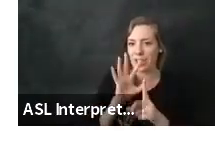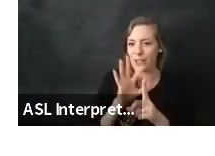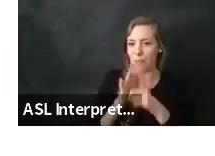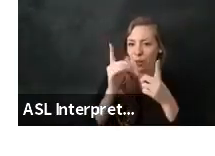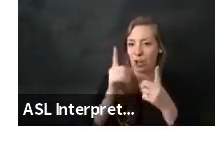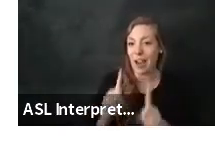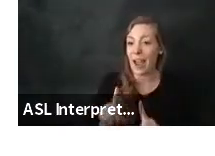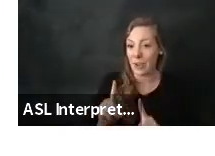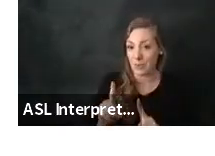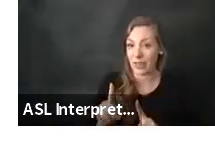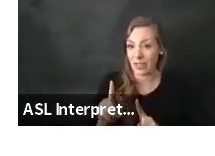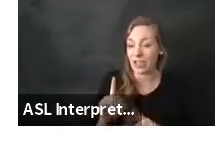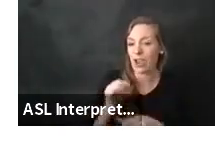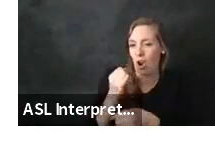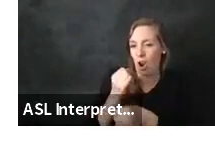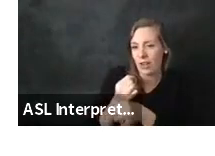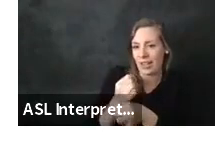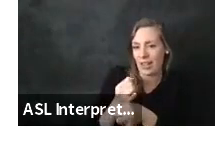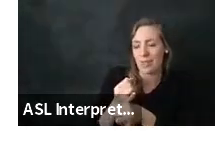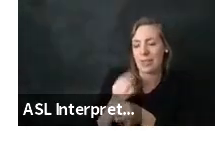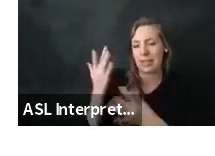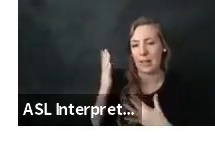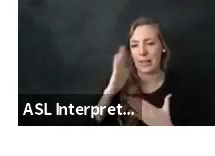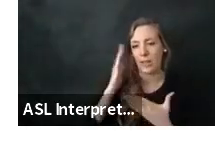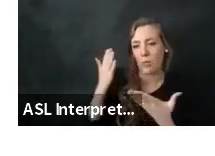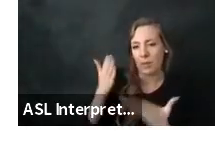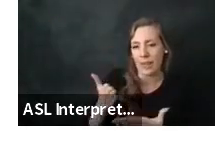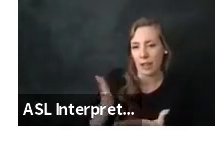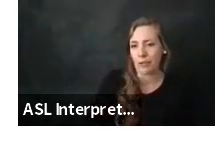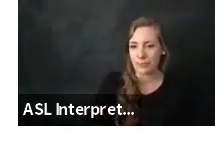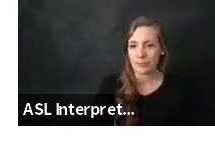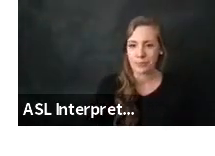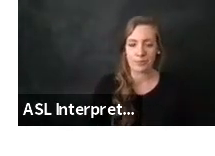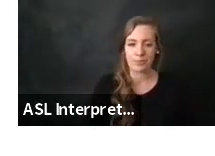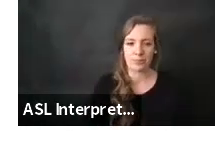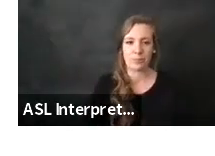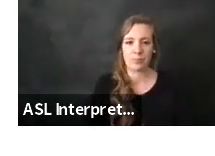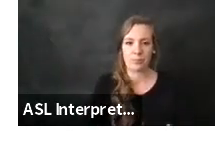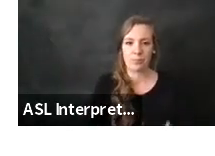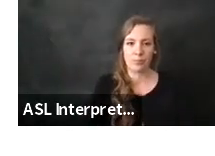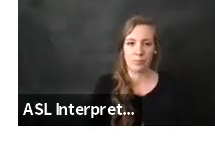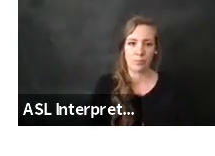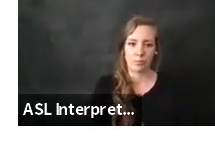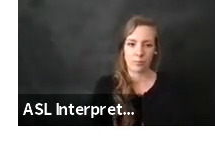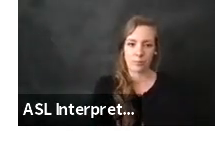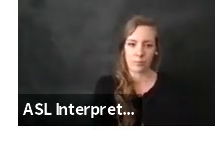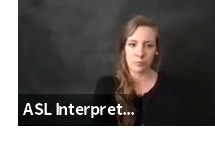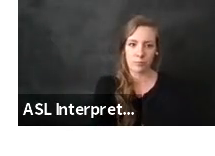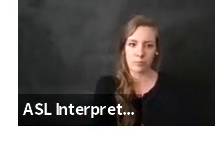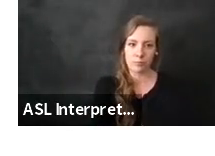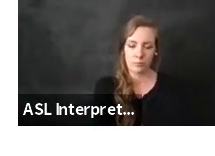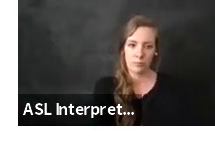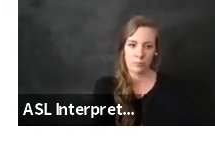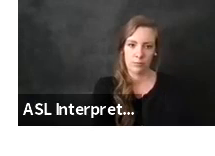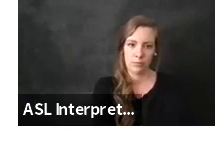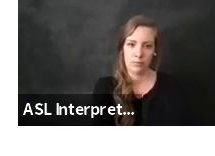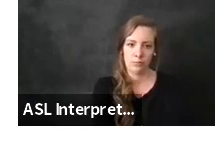exposure on campus was the most likely source of transmission. Looking at our hospitalizations,